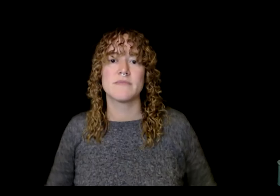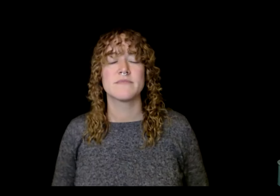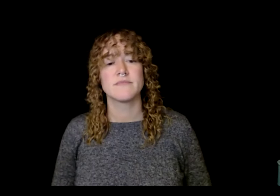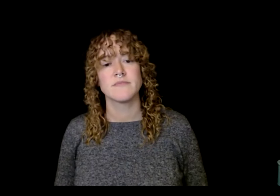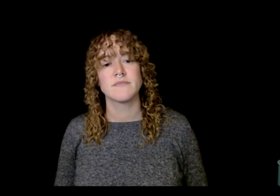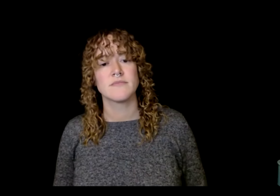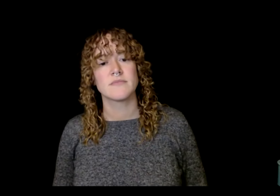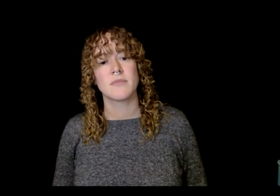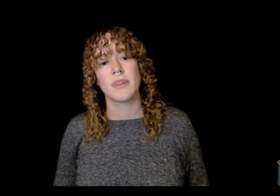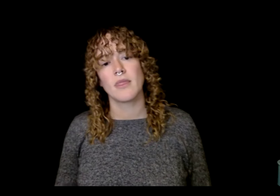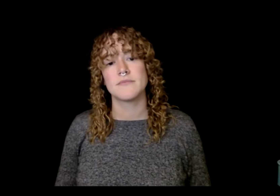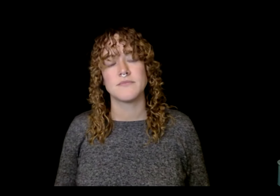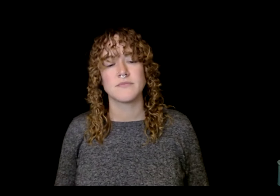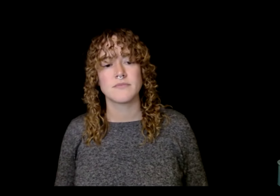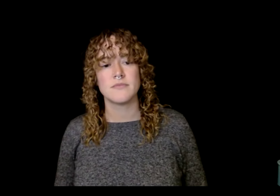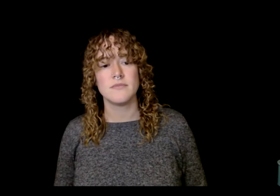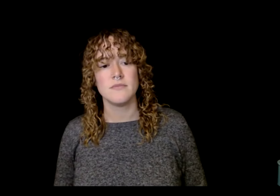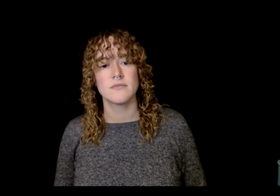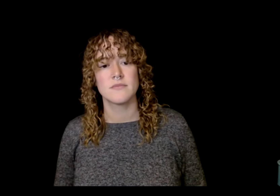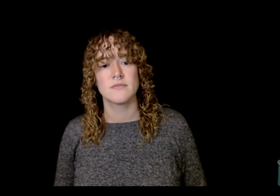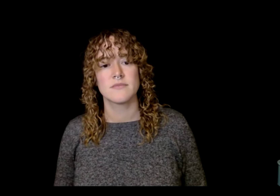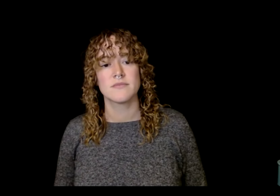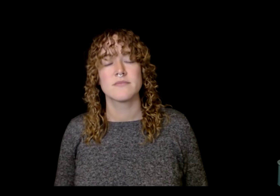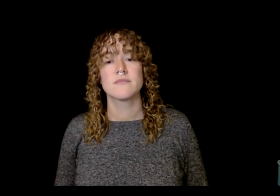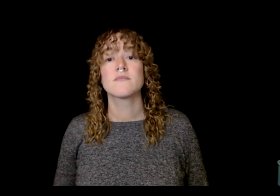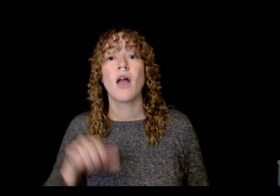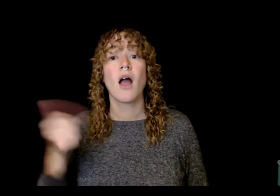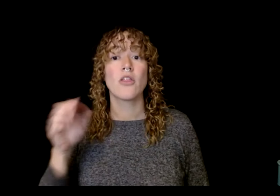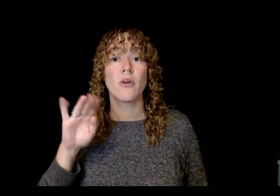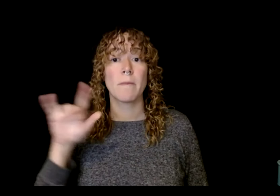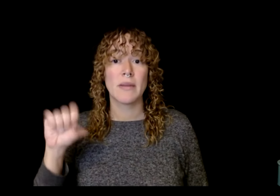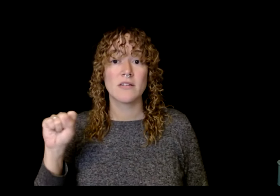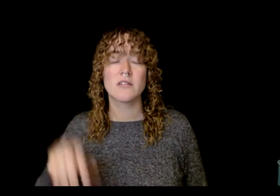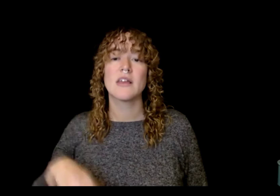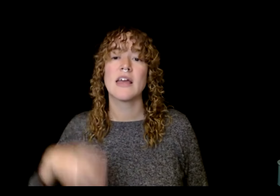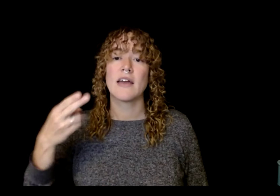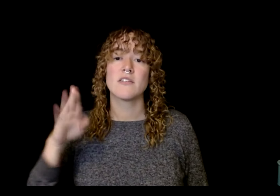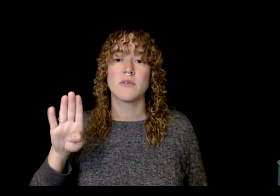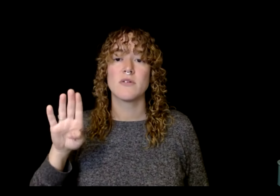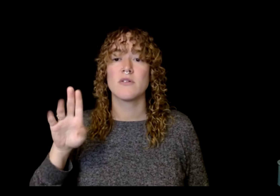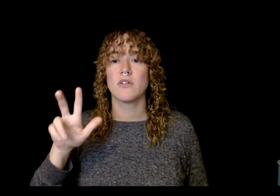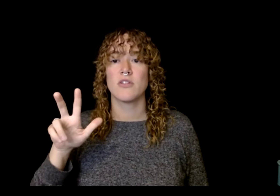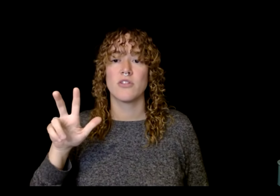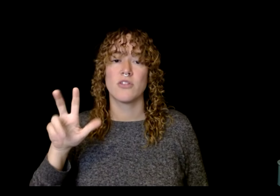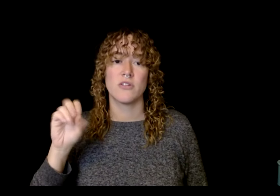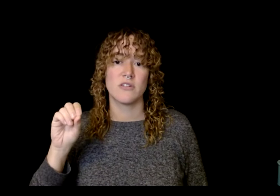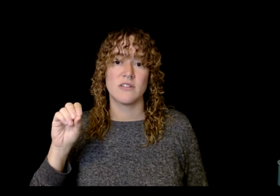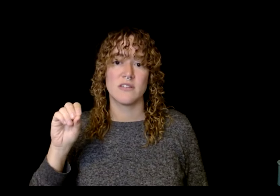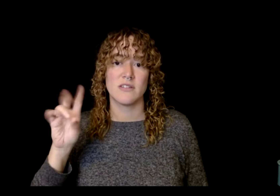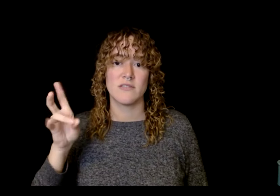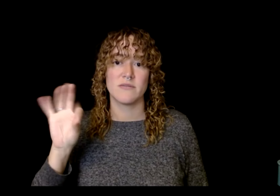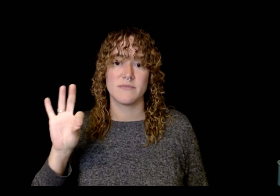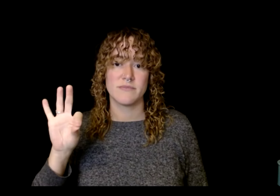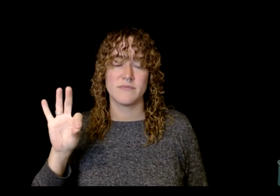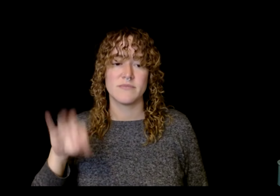Some other bills that we've been tracking and working on, we had House Bill 3079, which was essentially a